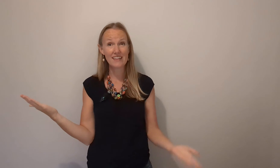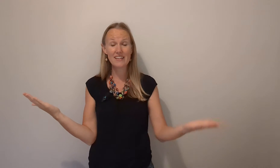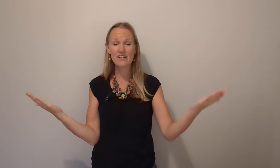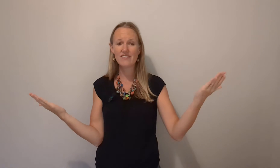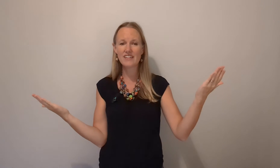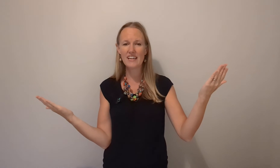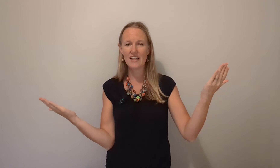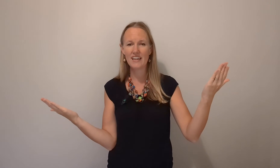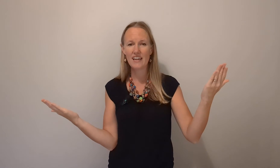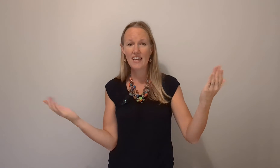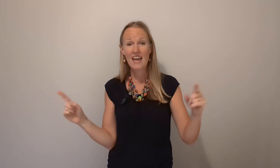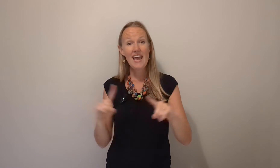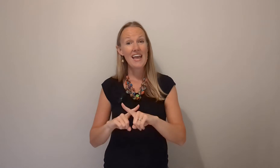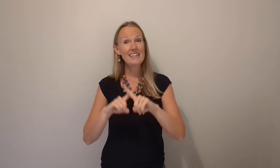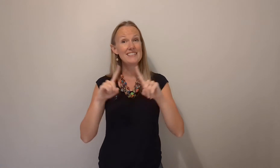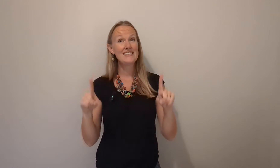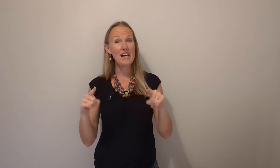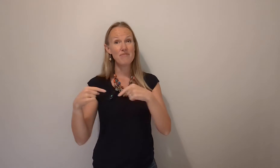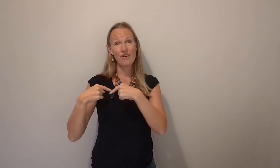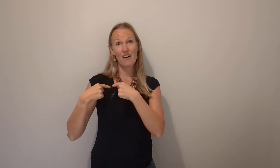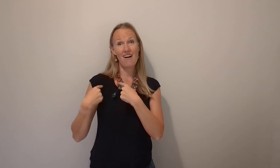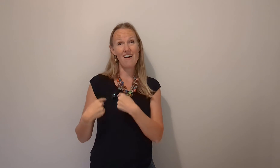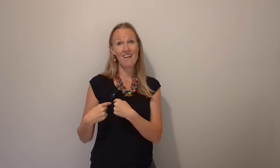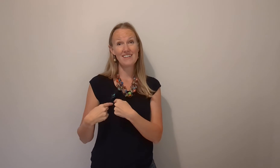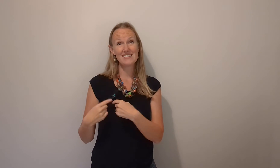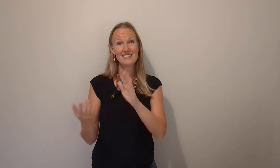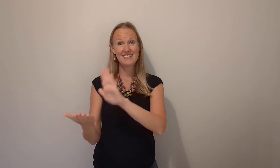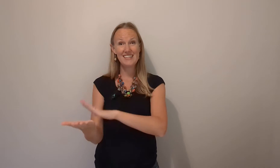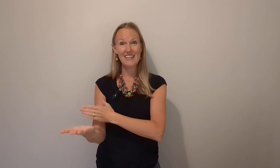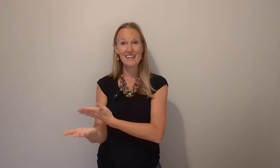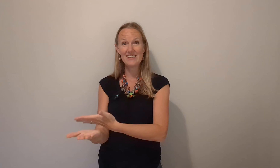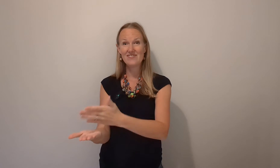Nothing good for a king, except for a heart singing